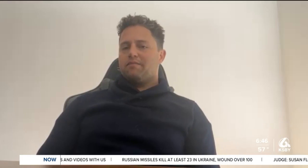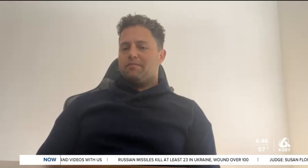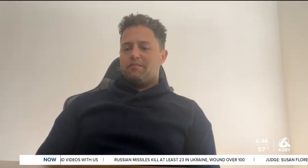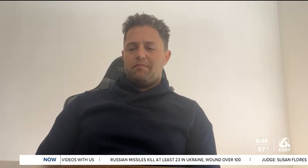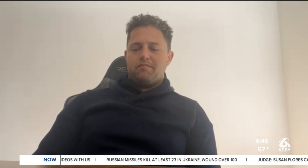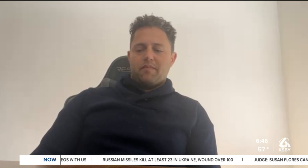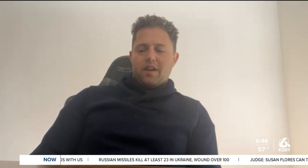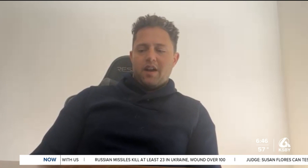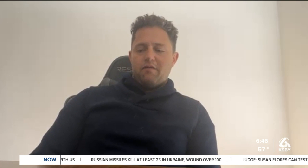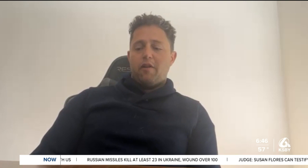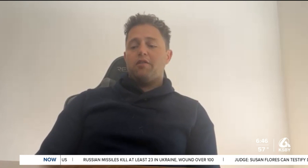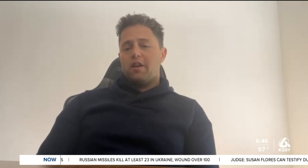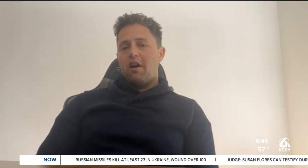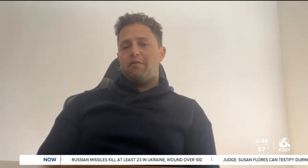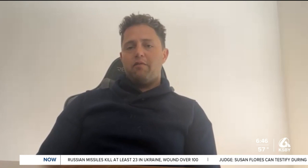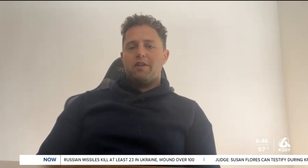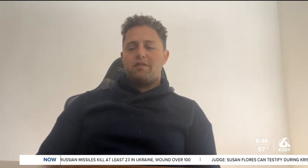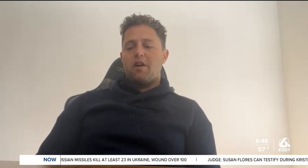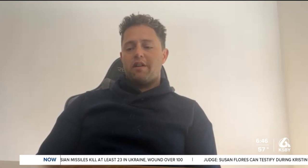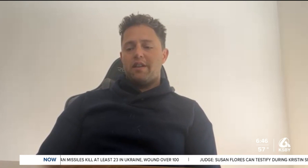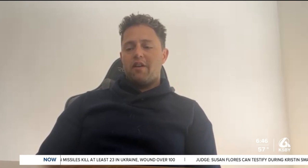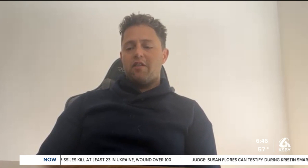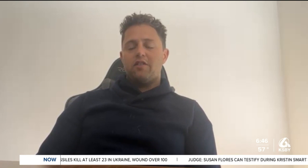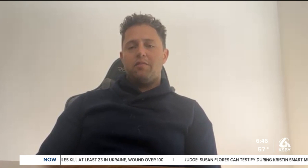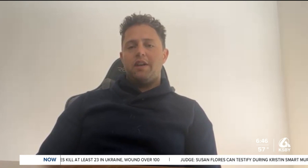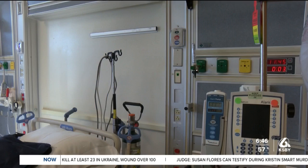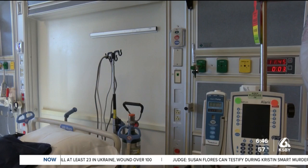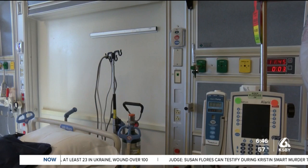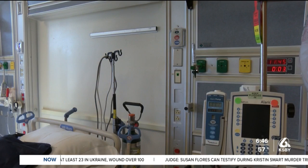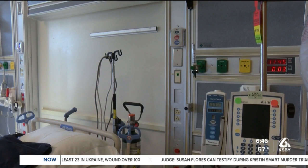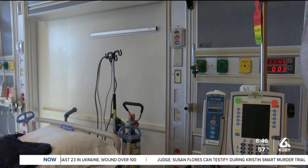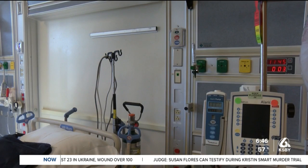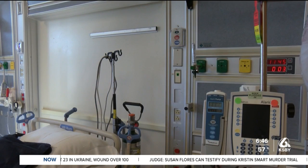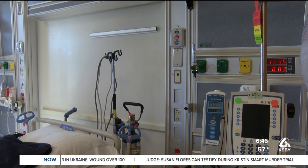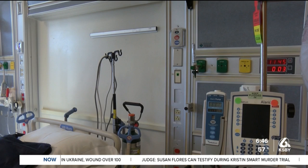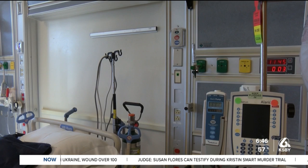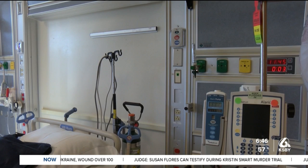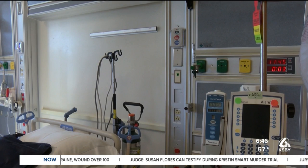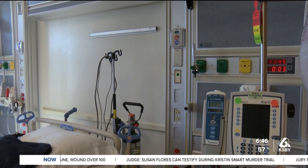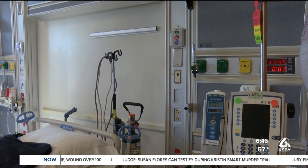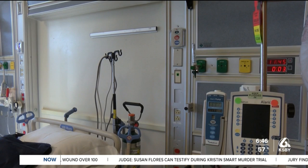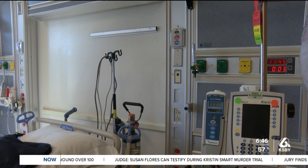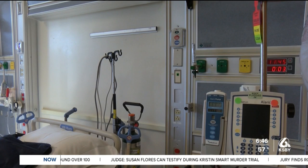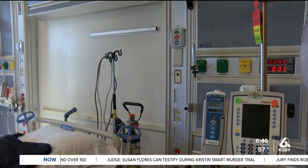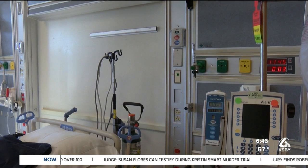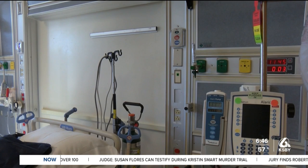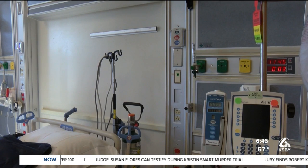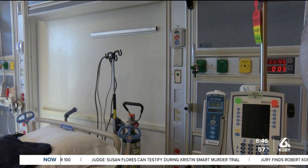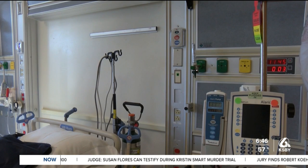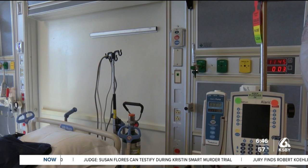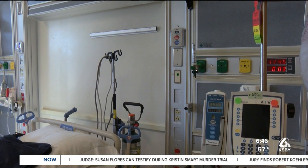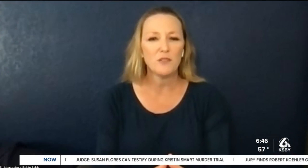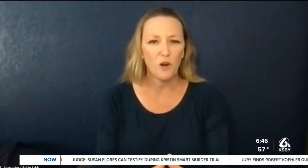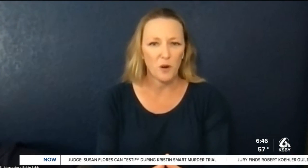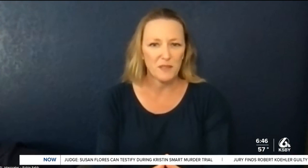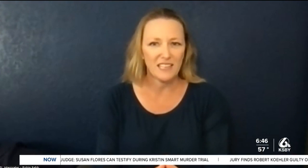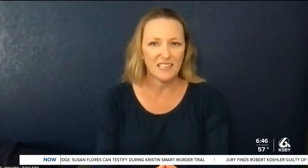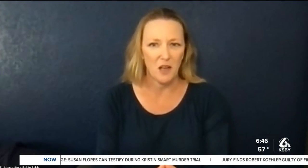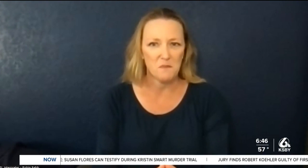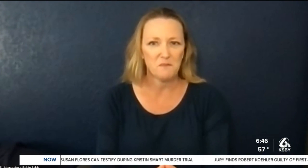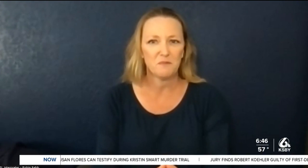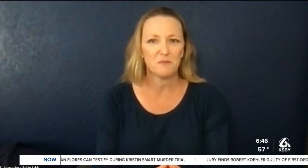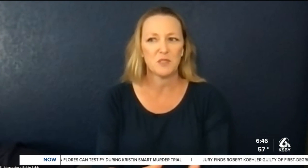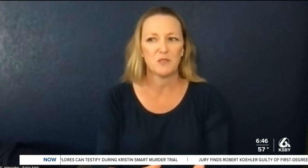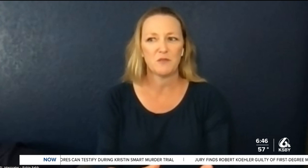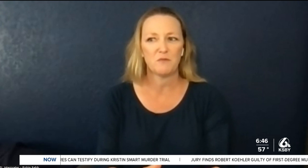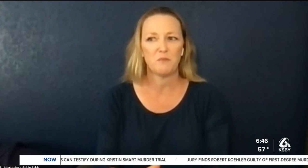of vaulting off of what's already there a little bit helps patients get better care. The amount of harm that